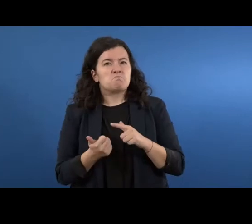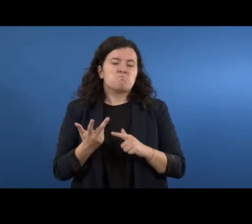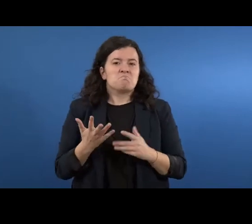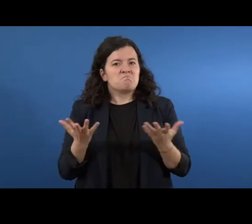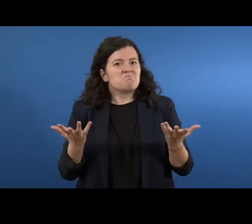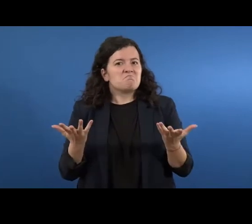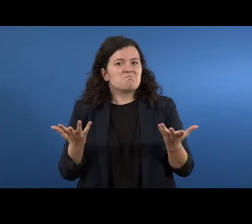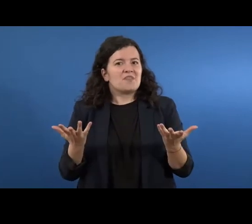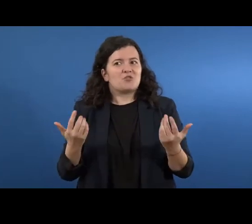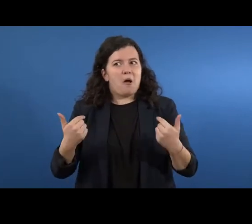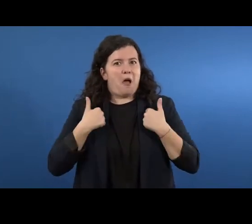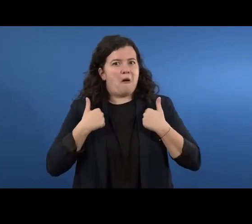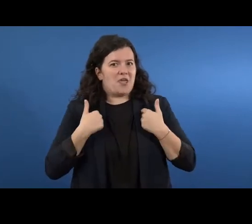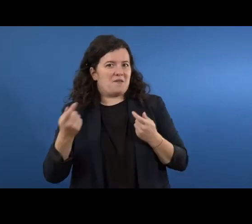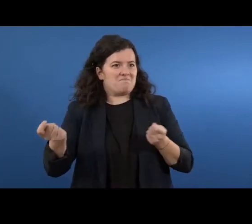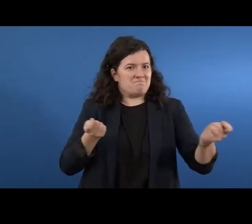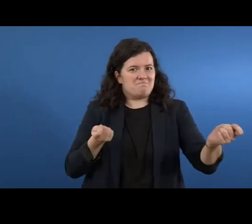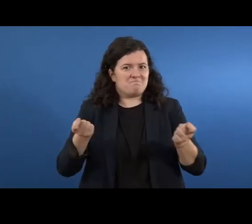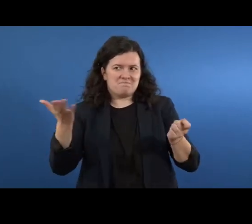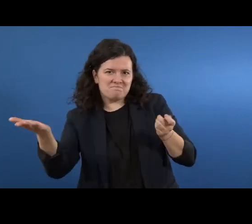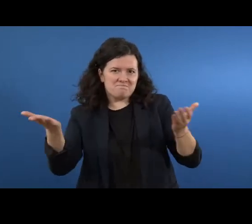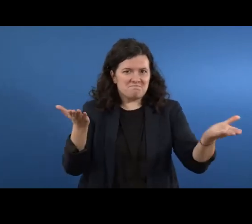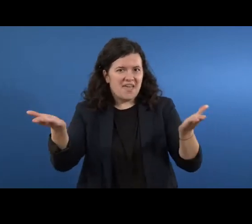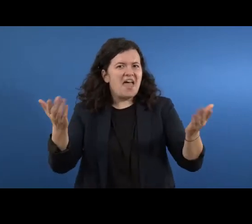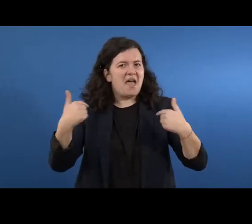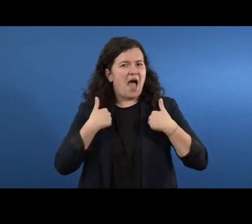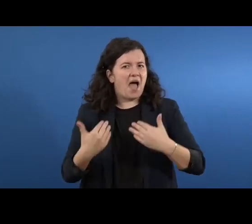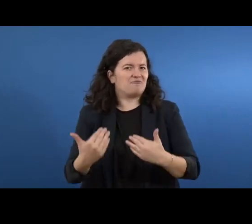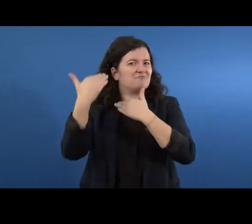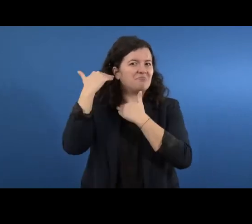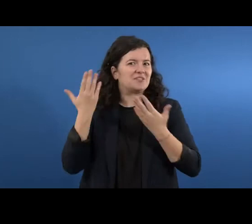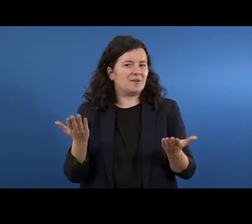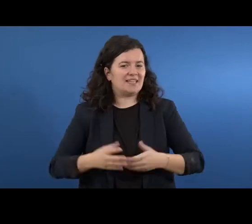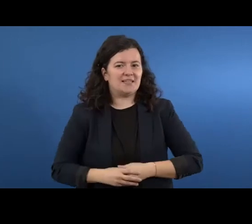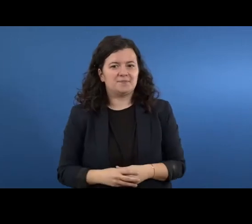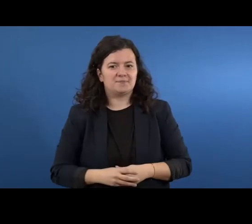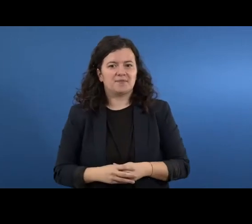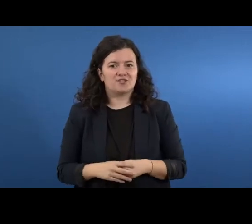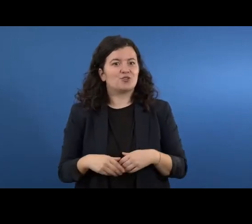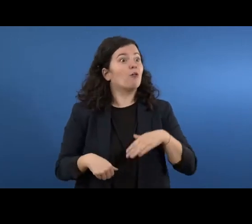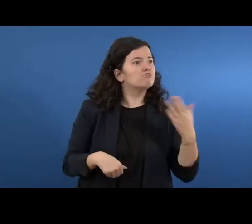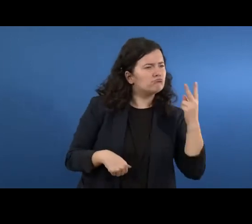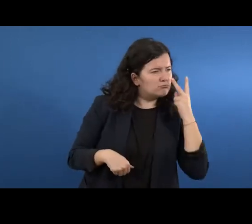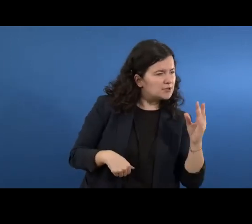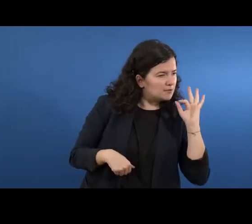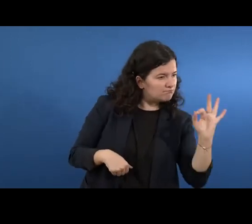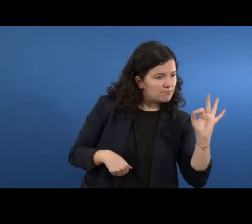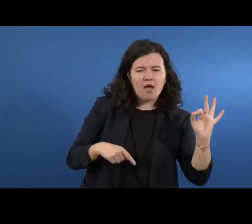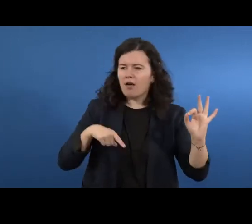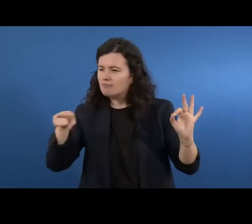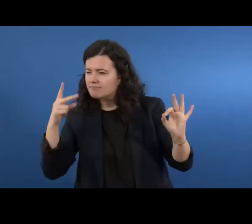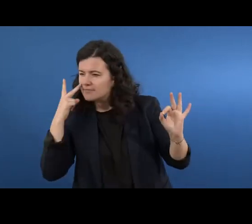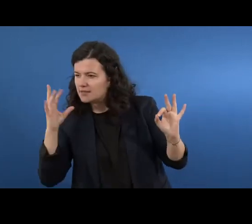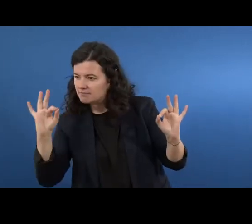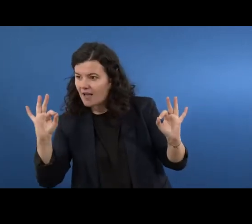that's the role that we see as a BD, and that we conduct and integrate realities from the supply side of the labor market